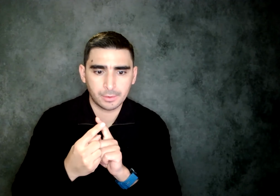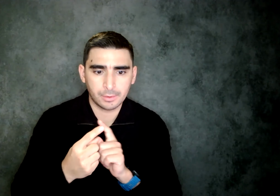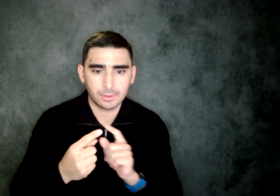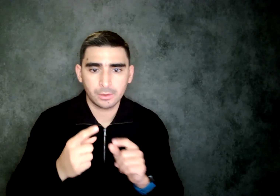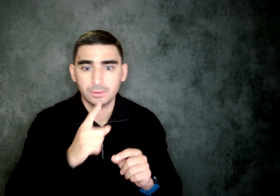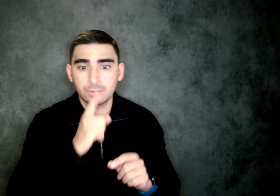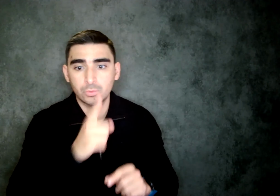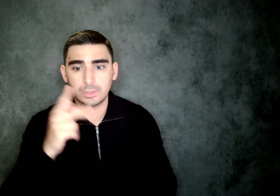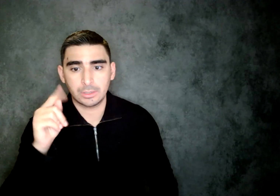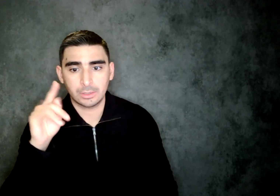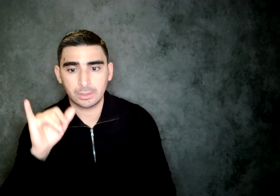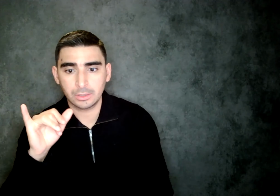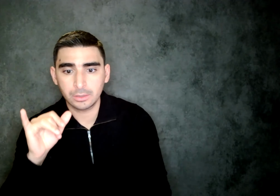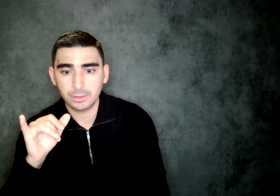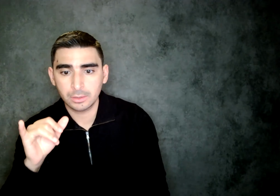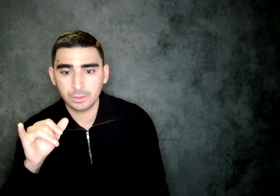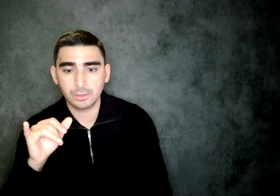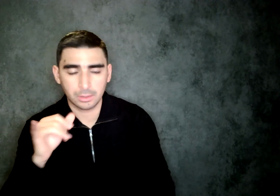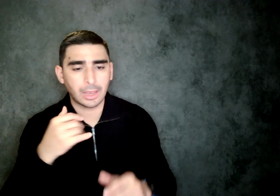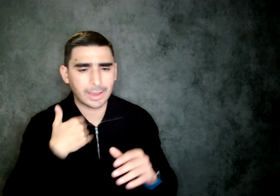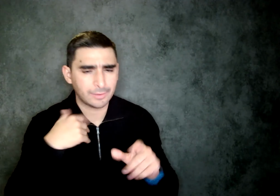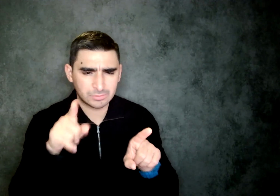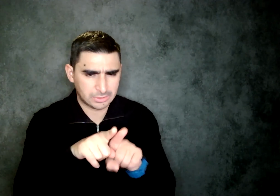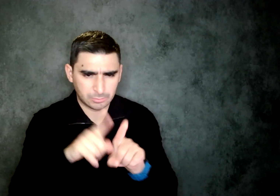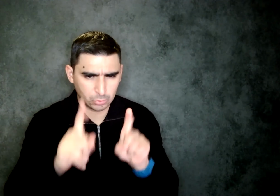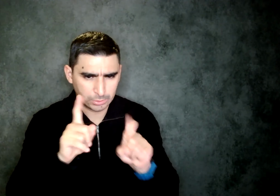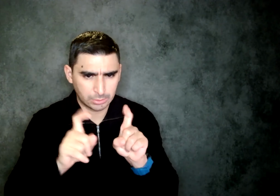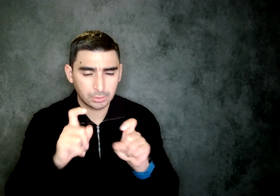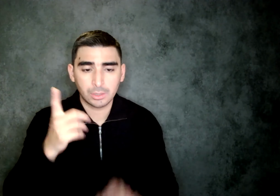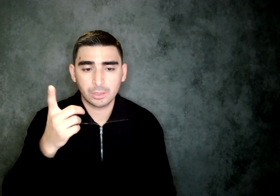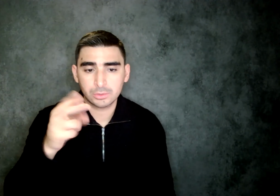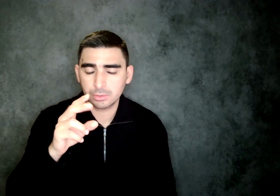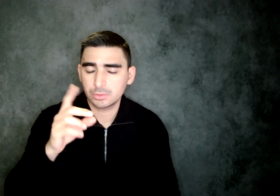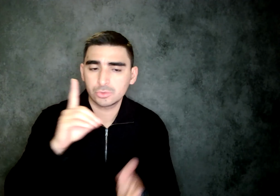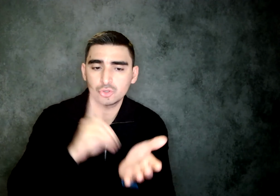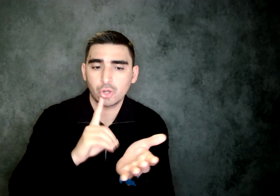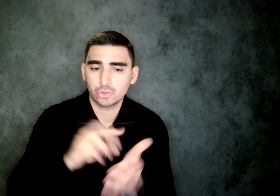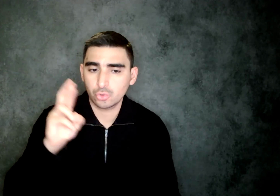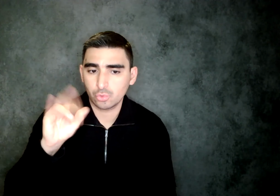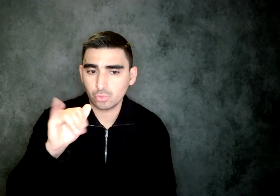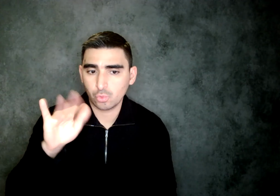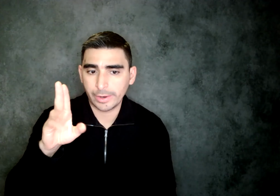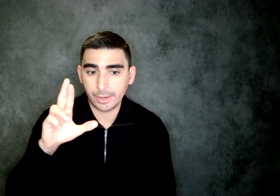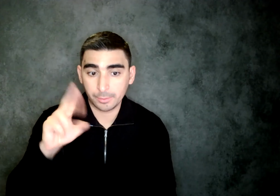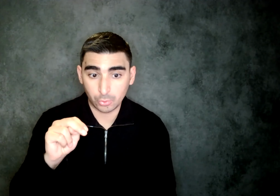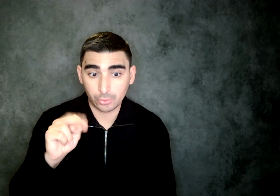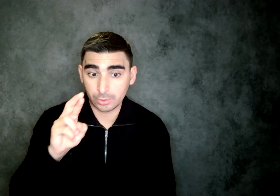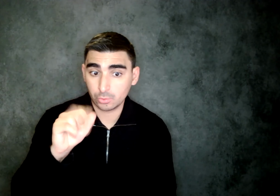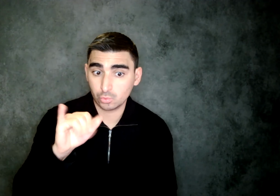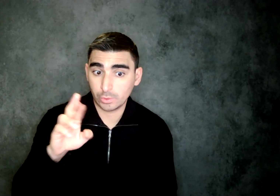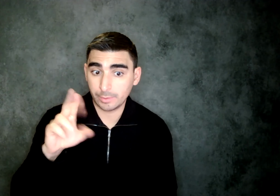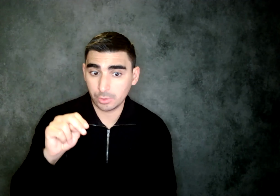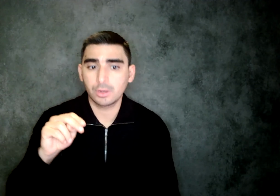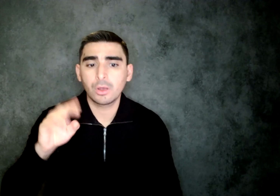suggest, I have some of those same questions. Dr. Rayburn of the Boulder County Health